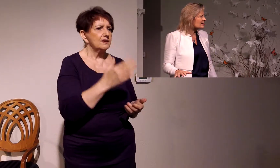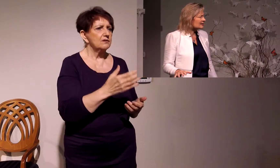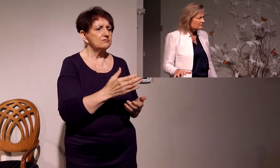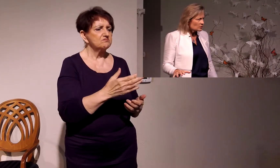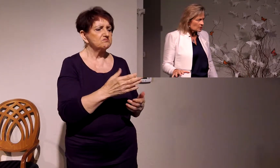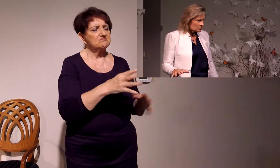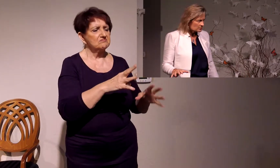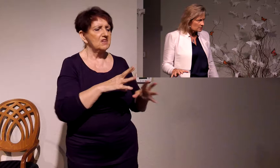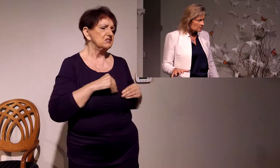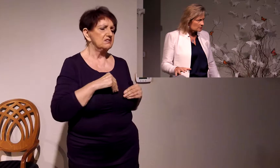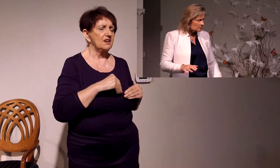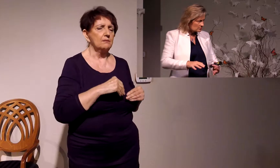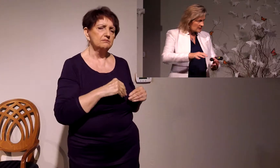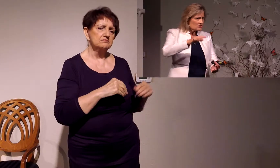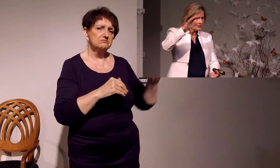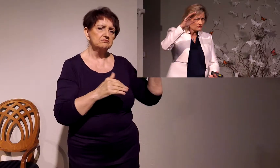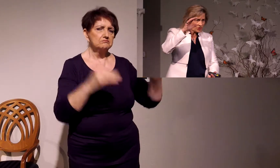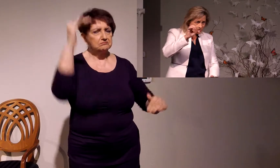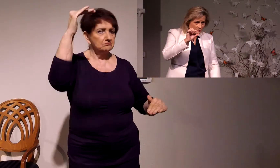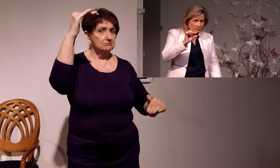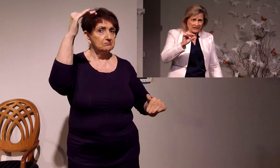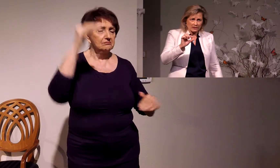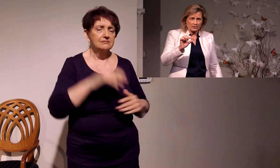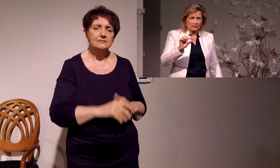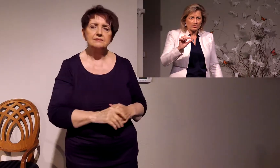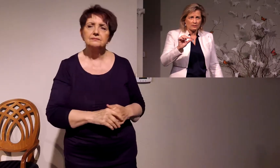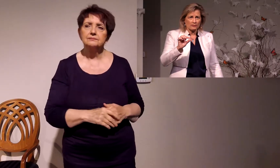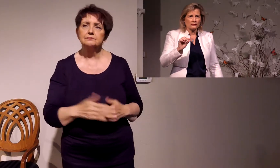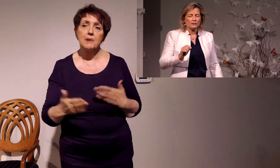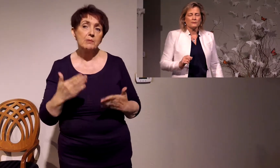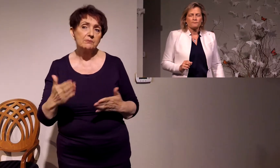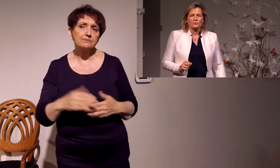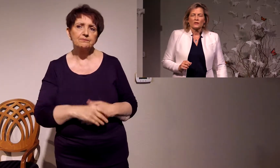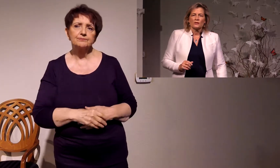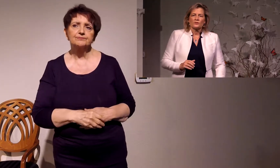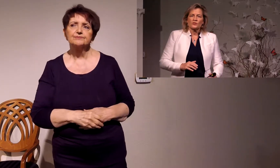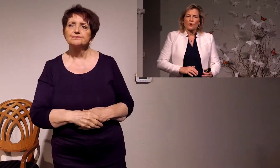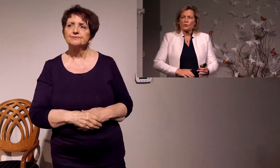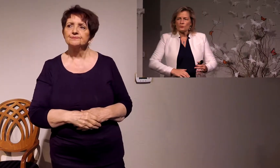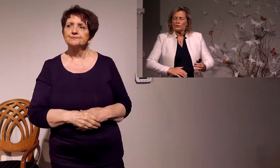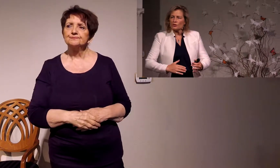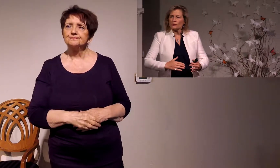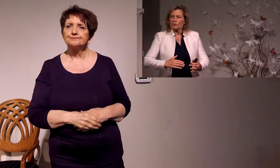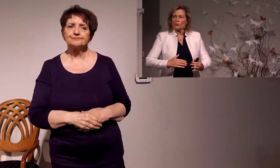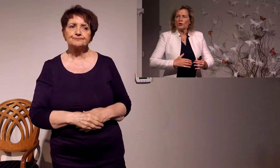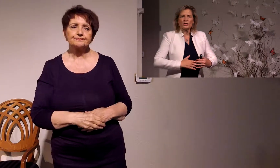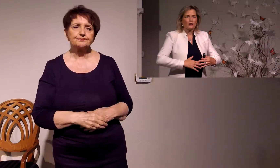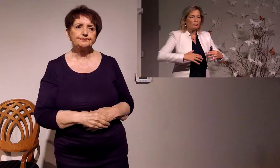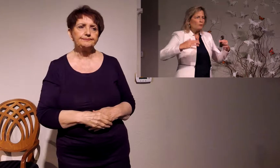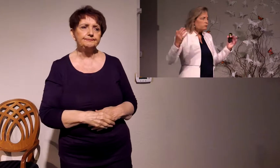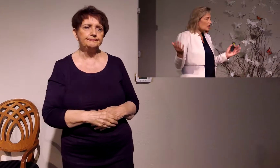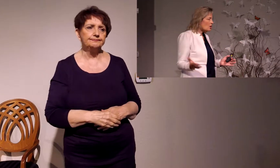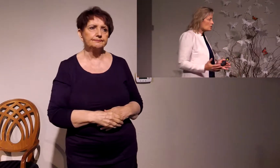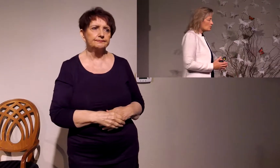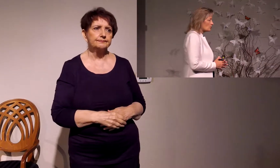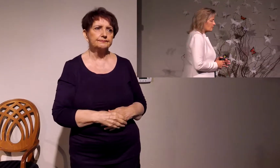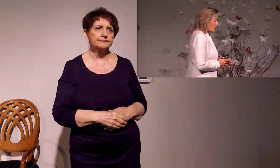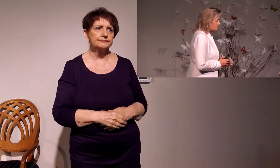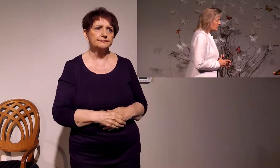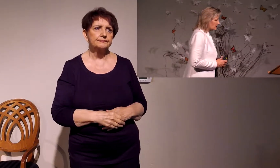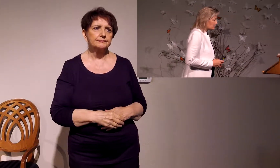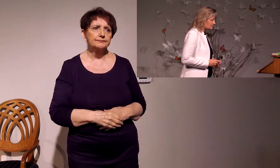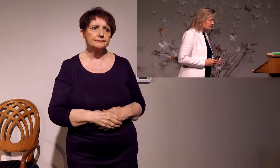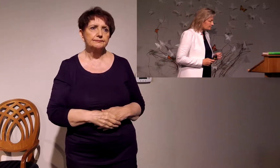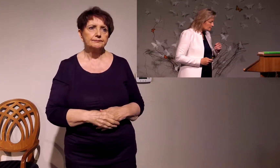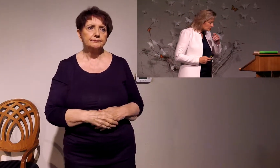okay settling for. Is it? Just a little bit? And so we're going to blow the roof